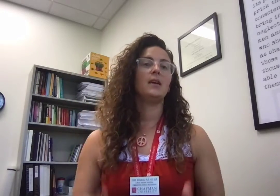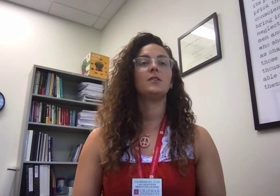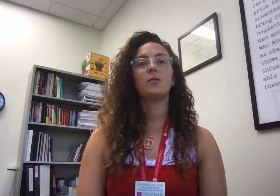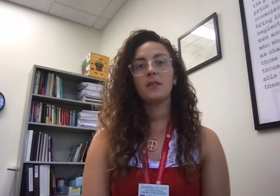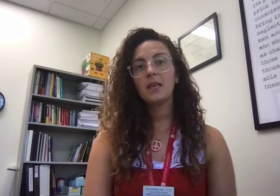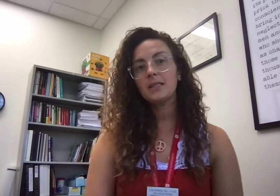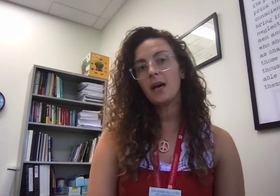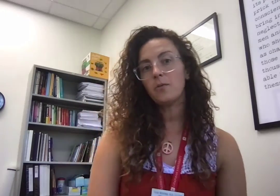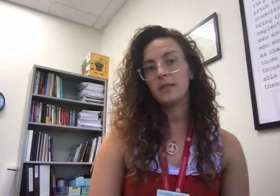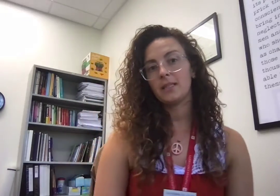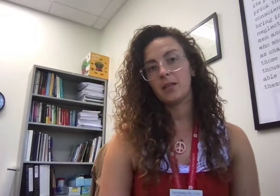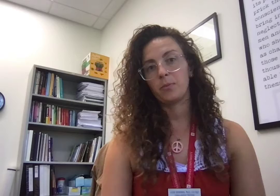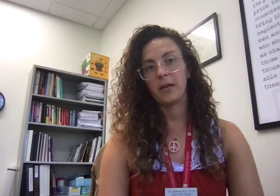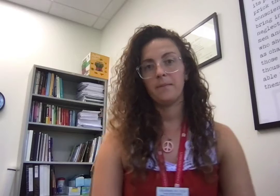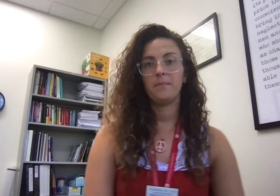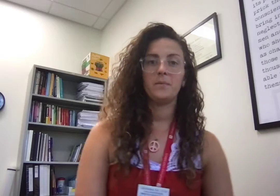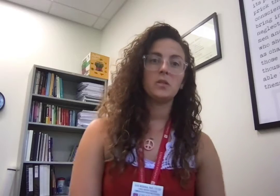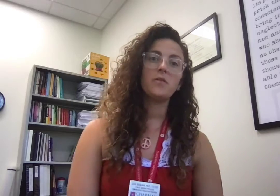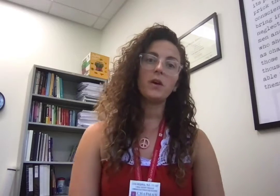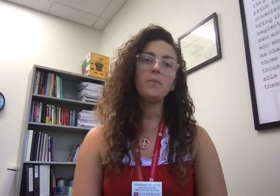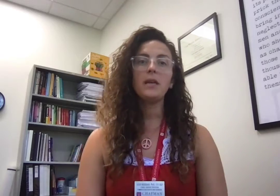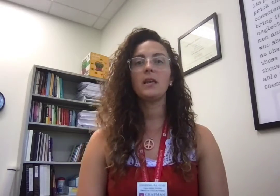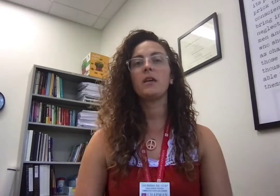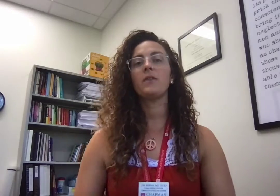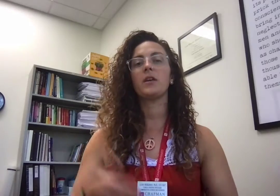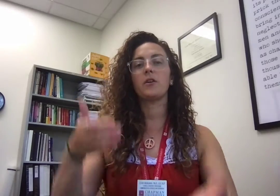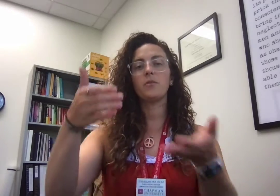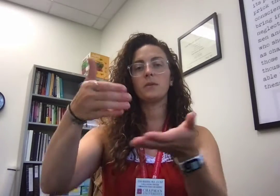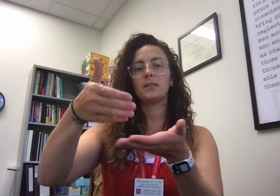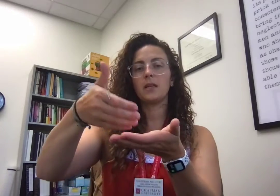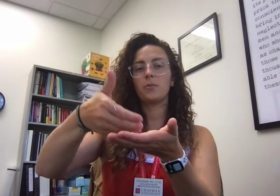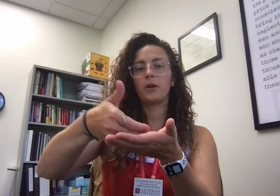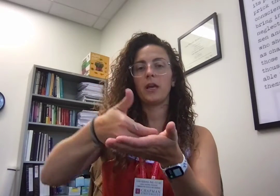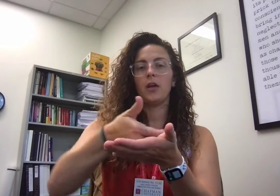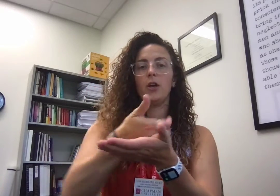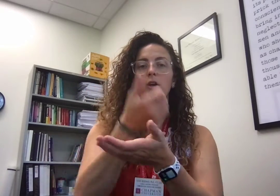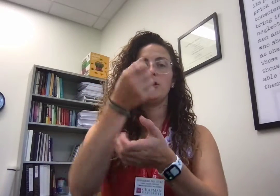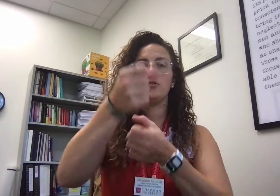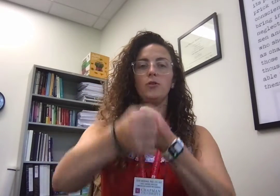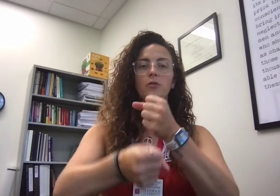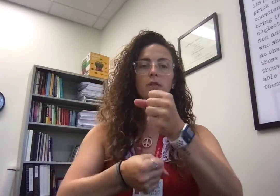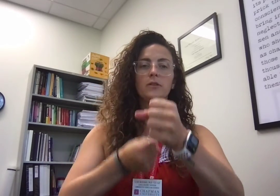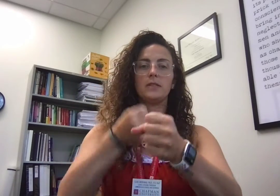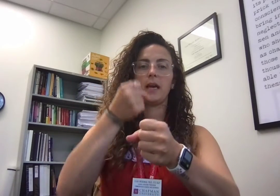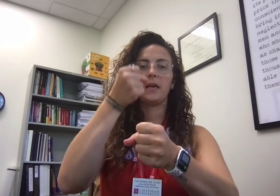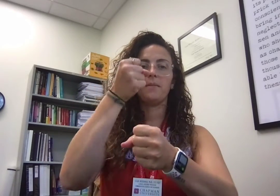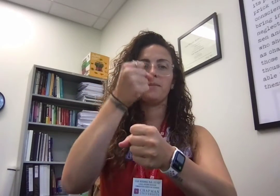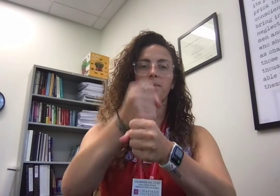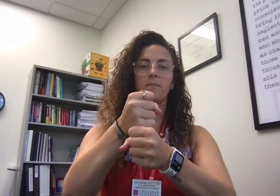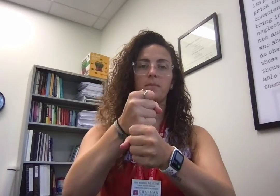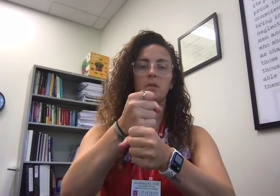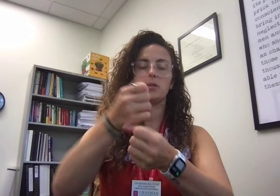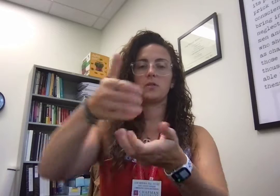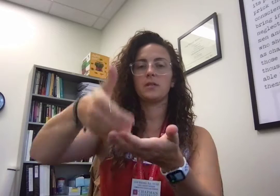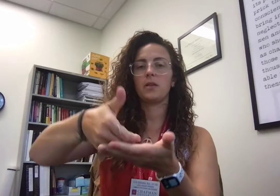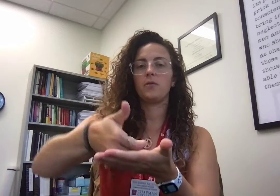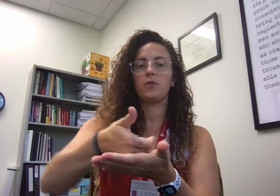So things that we celebrate. So the very beginning of the year, we celebrate New Year's Day. So the sign for